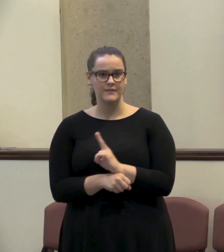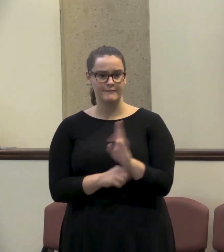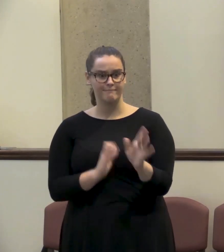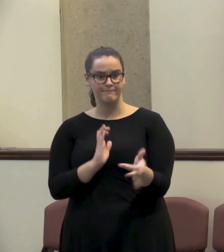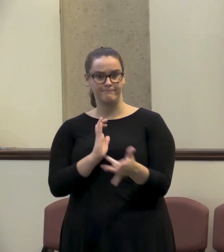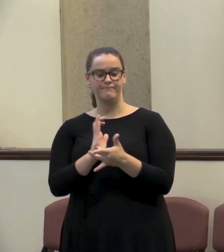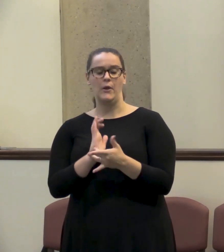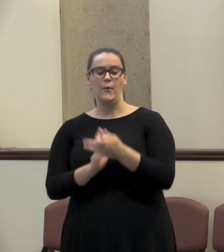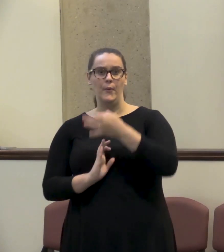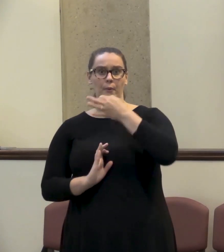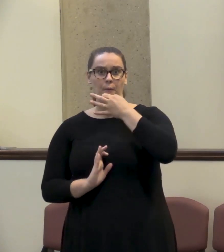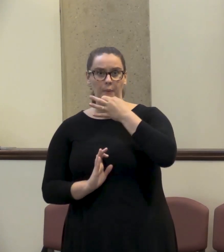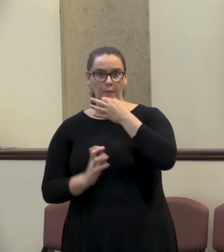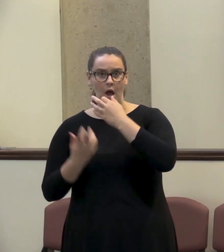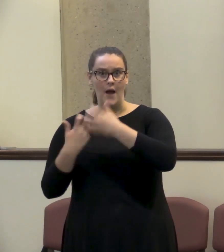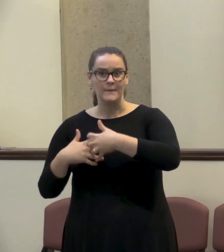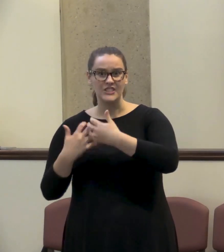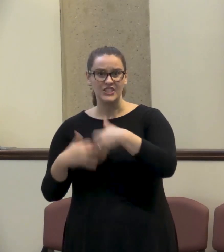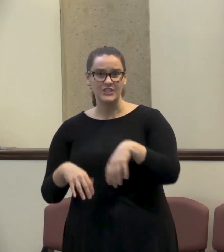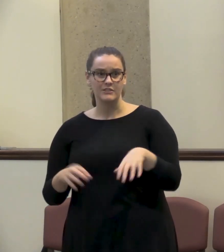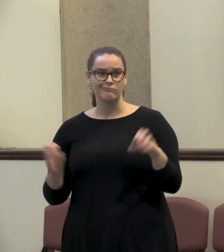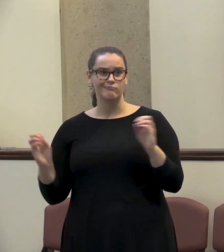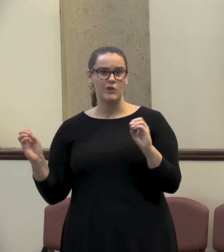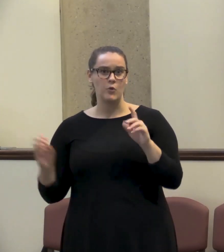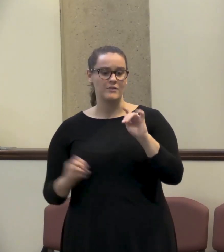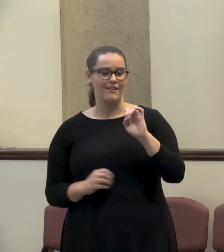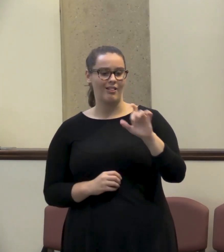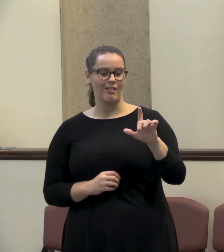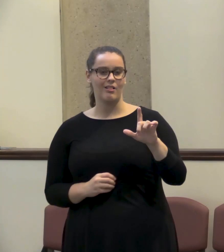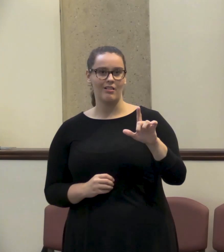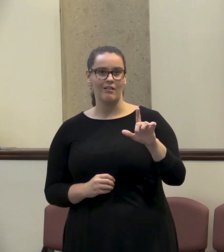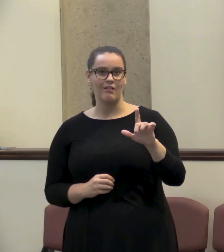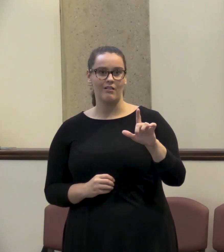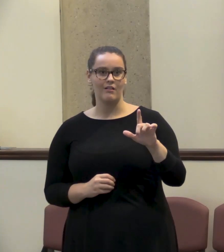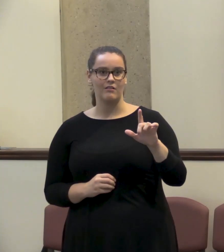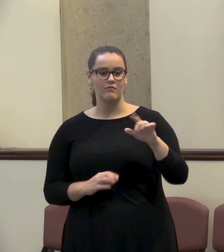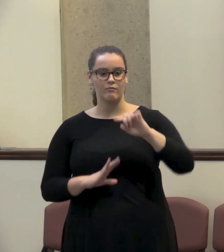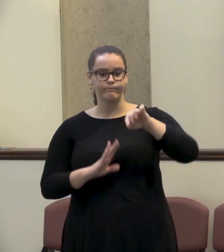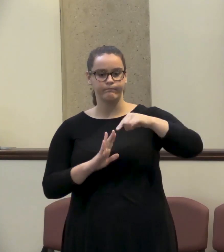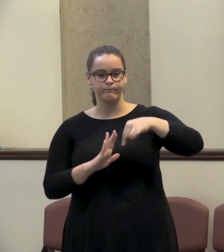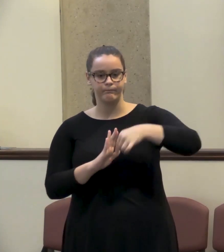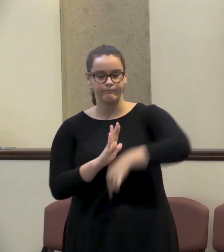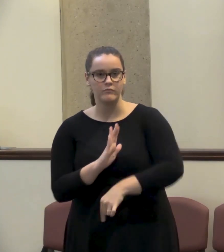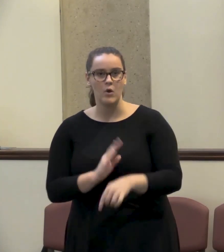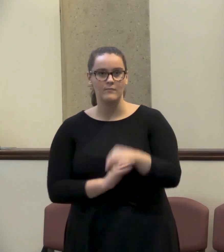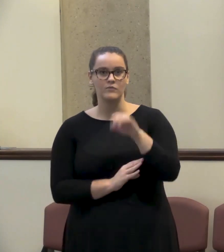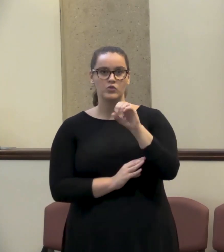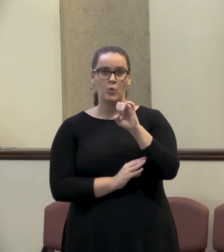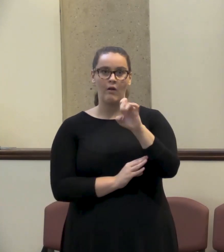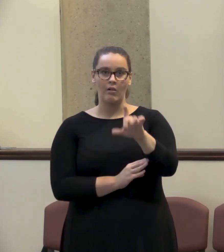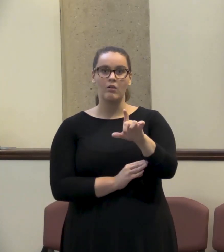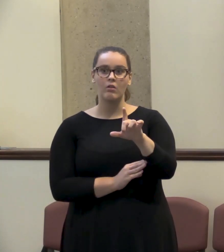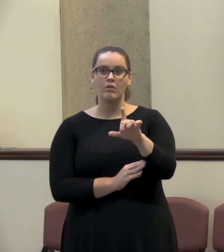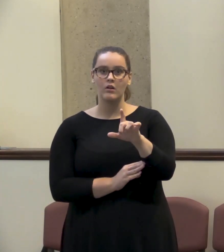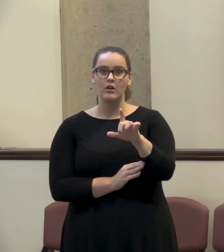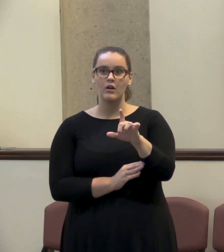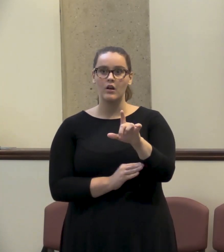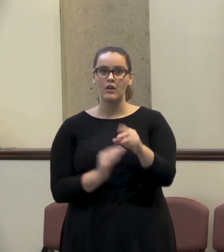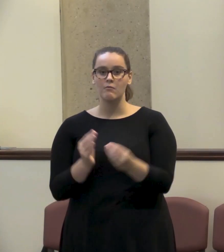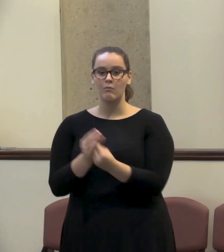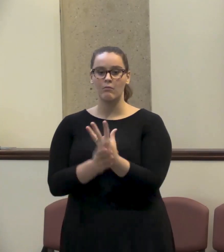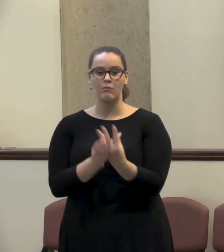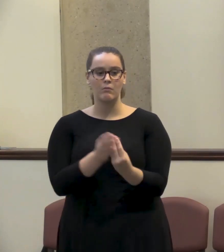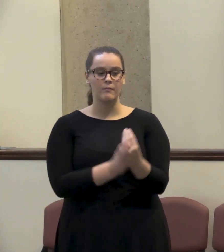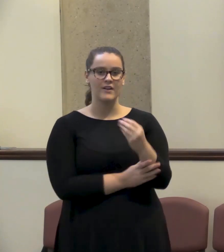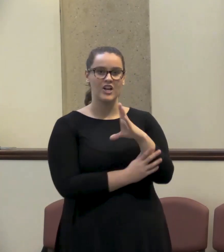high-tech machinery where they're actually doing no-till, and they're drilling through the soil. They're actually planting cover crops after